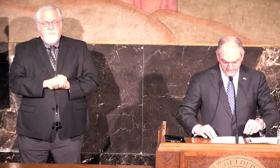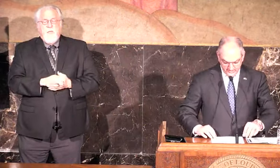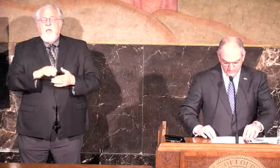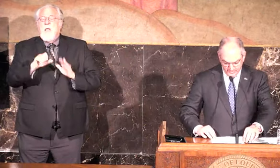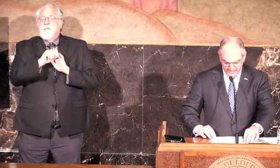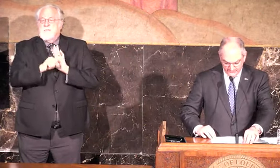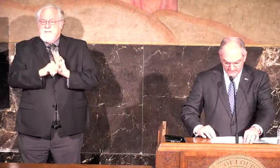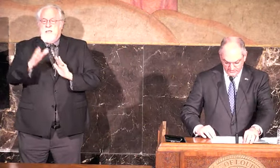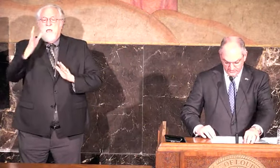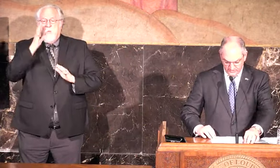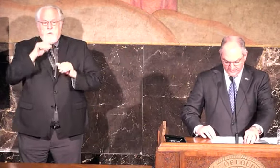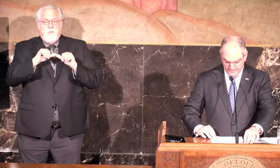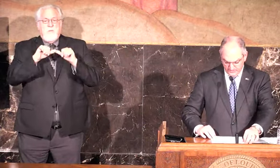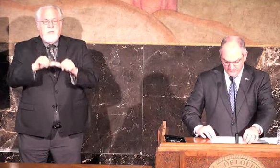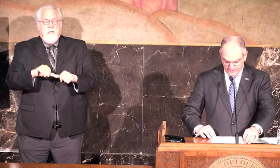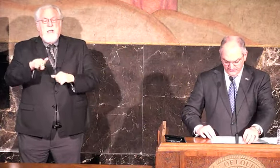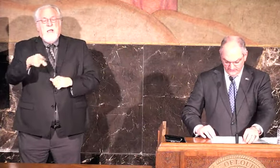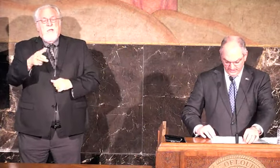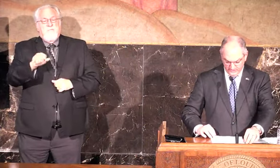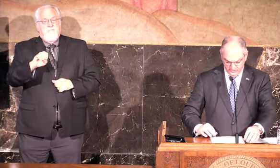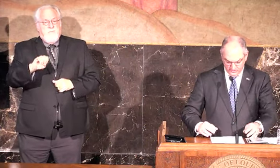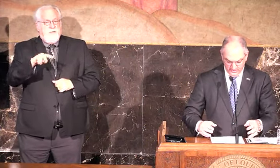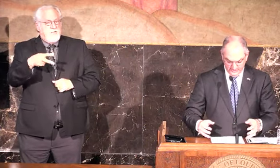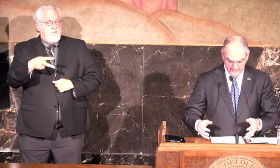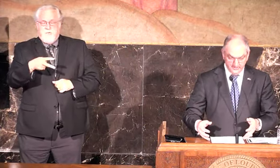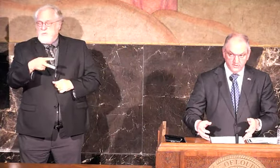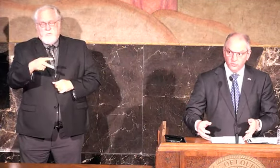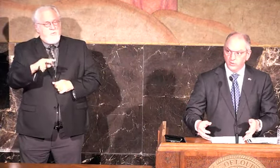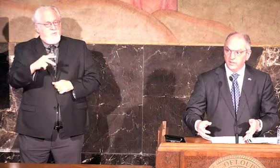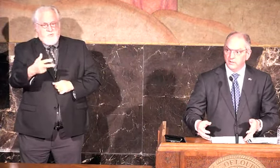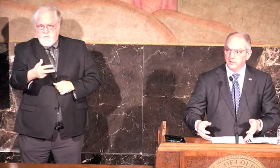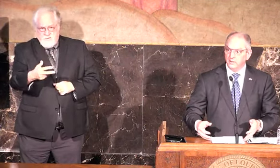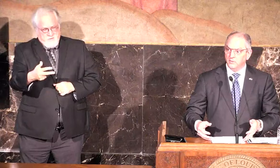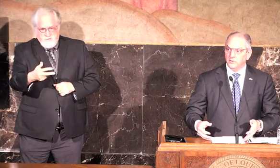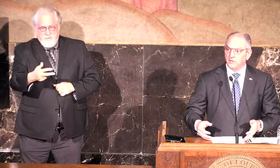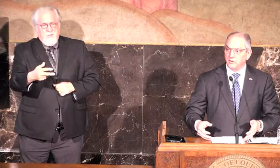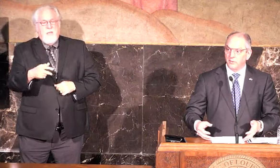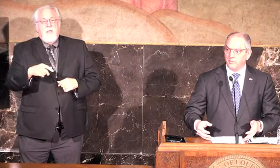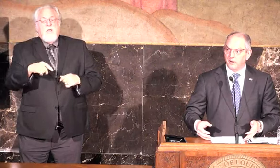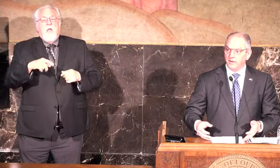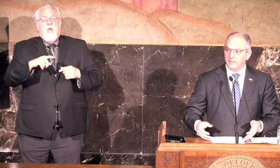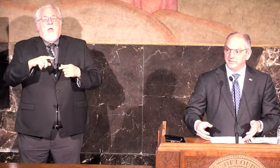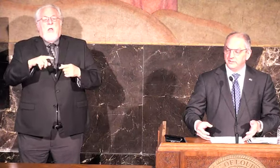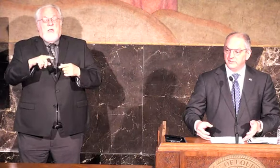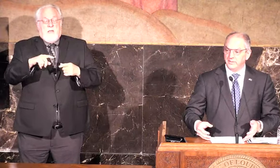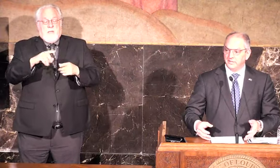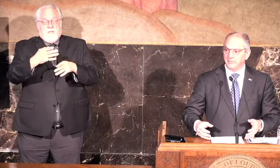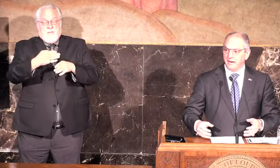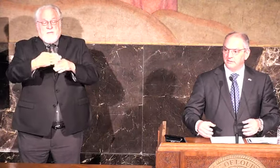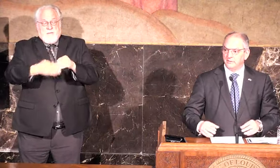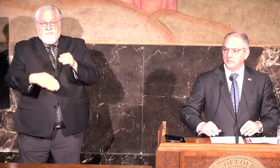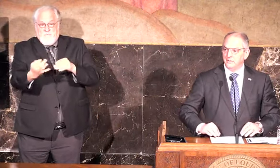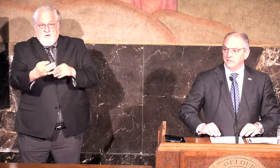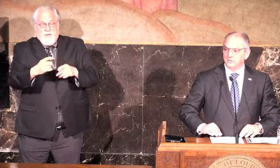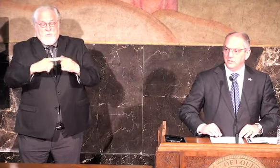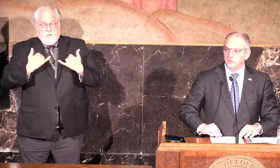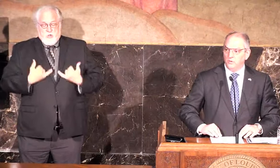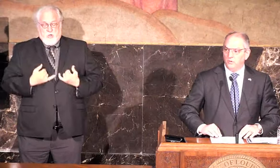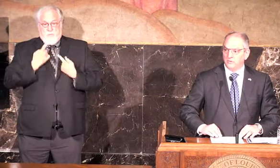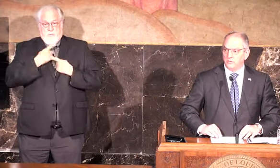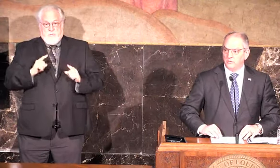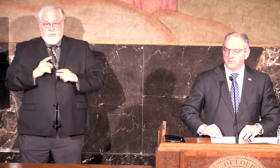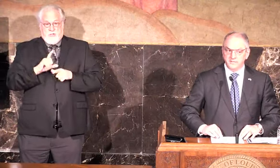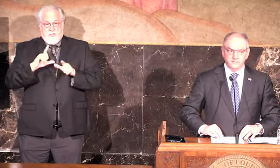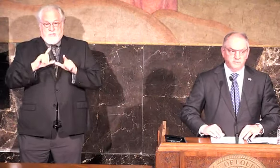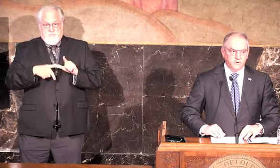the state's going to remain in phase two instead of moving to phase three at the end of this week when the current proclamation expires. So